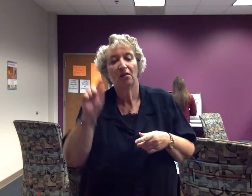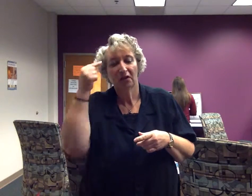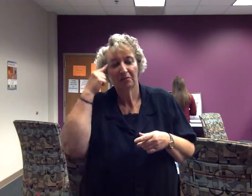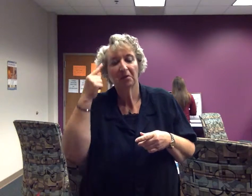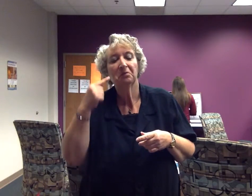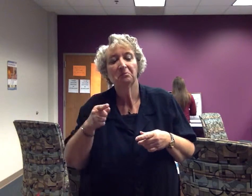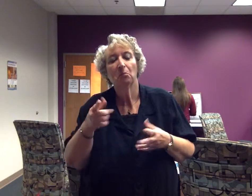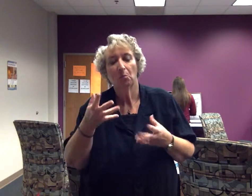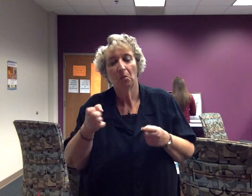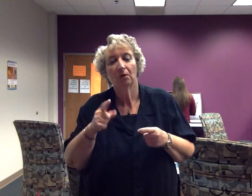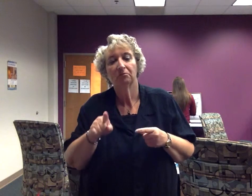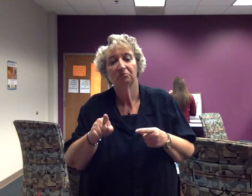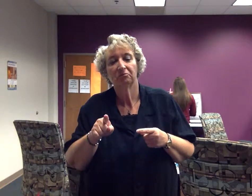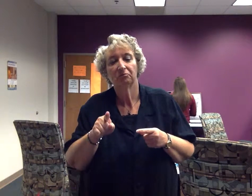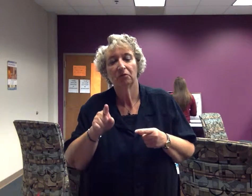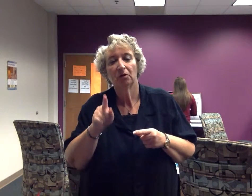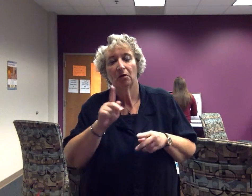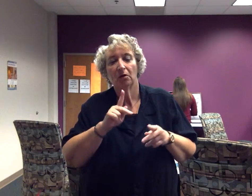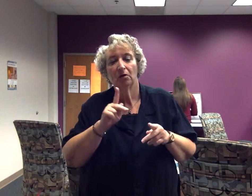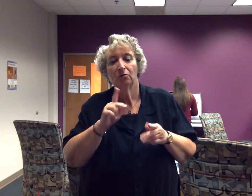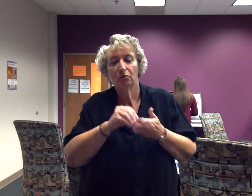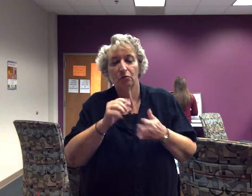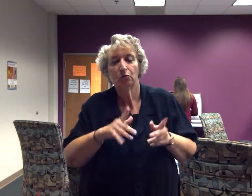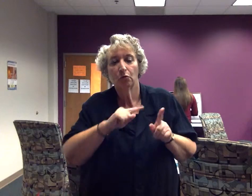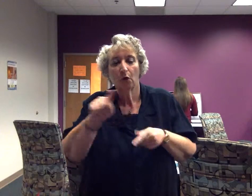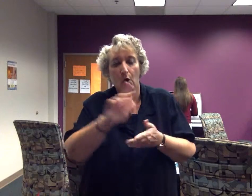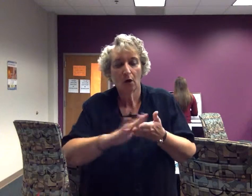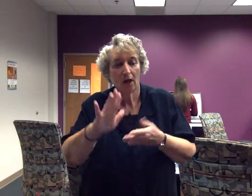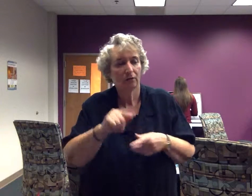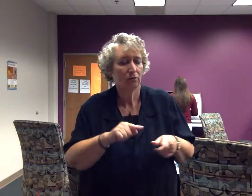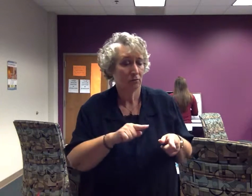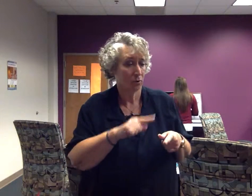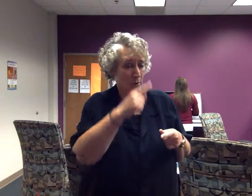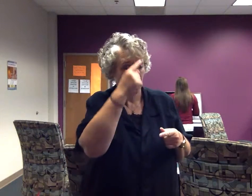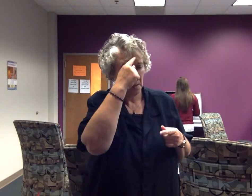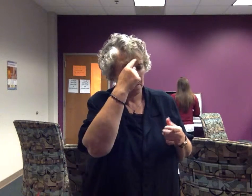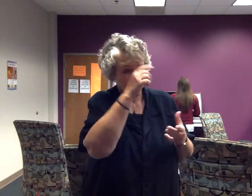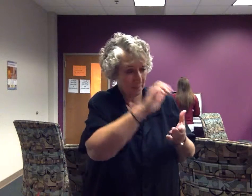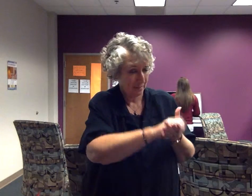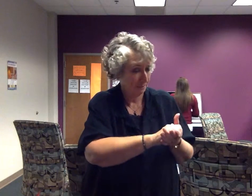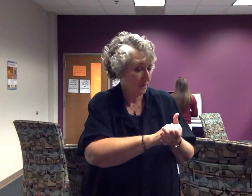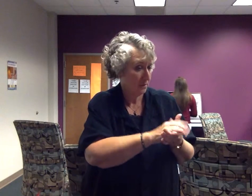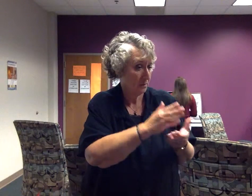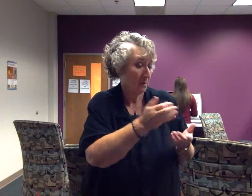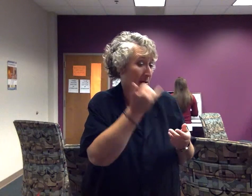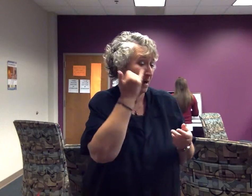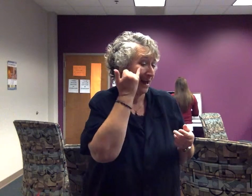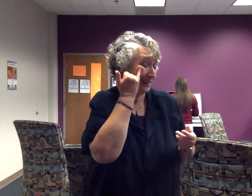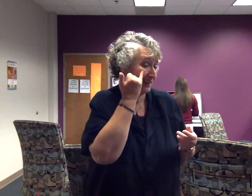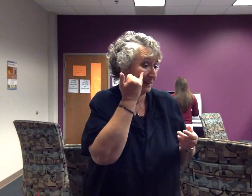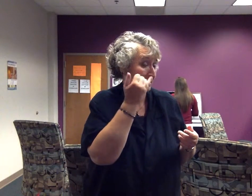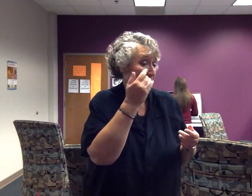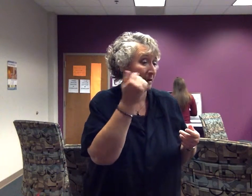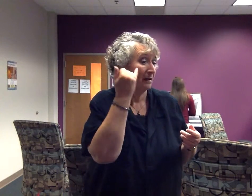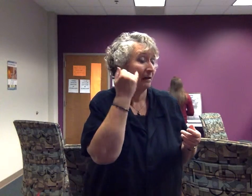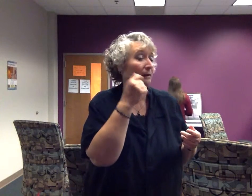Yes, dear. As well as a belief, wouldn't it be an idea if they didn't do it yet? Belief and ideal. And I'm going to use the term belief and ideal as